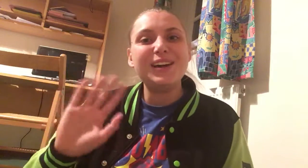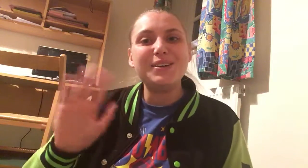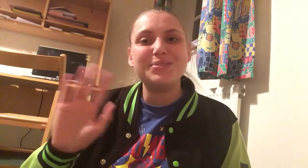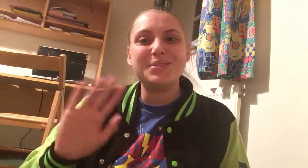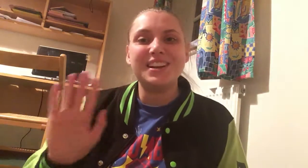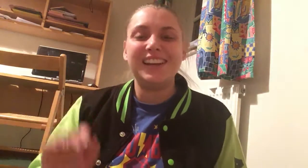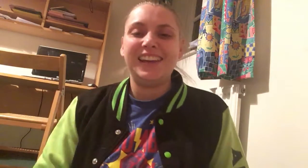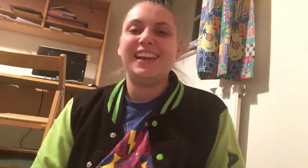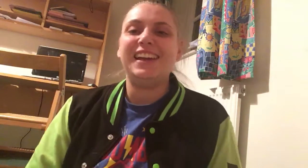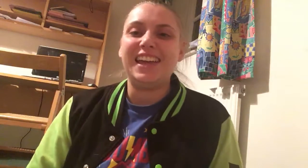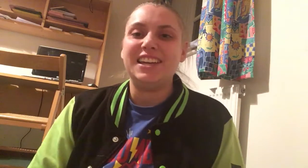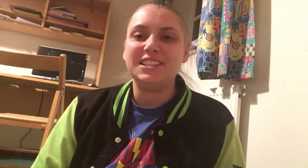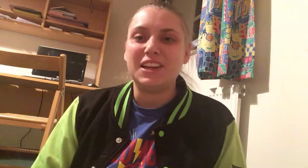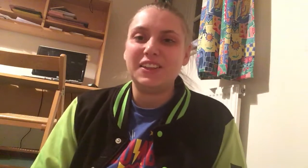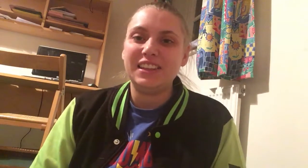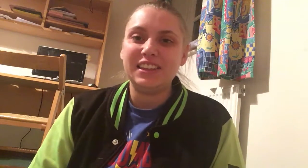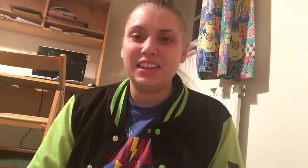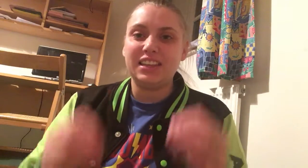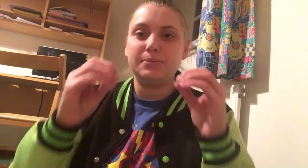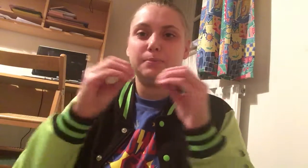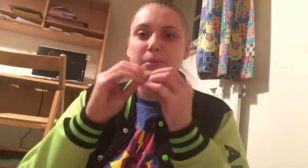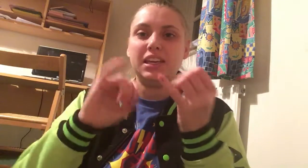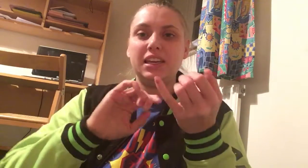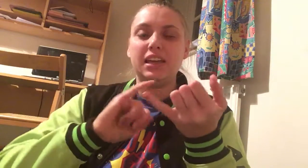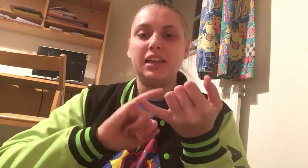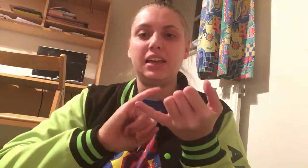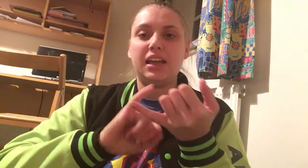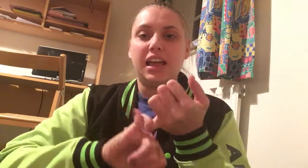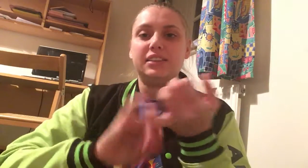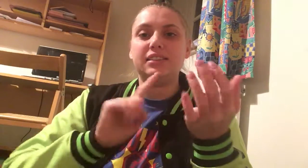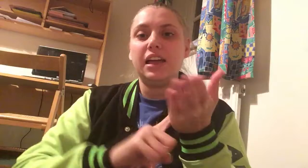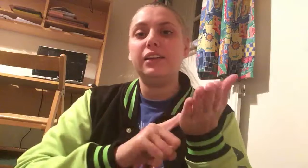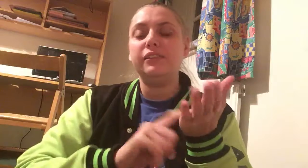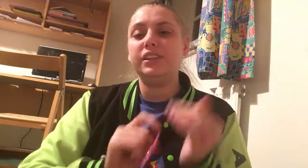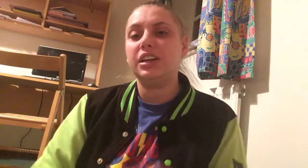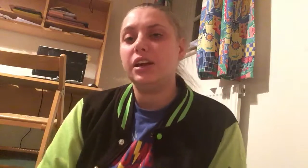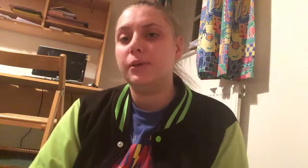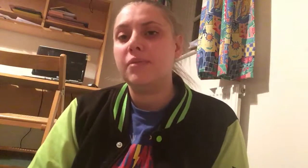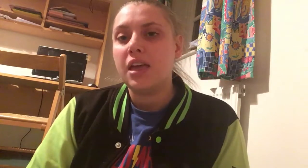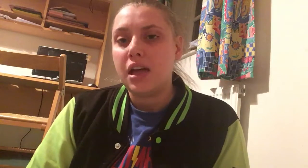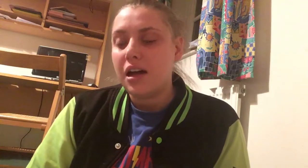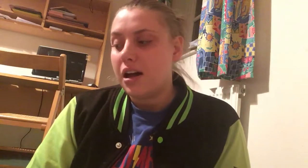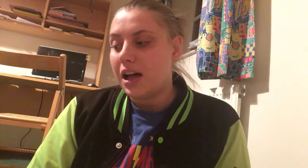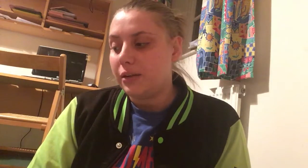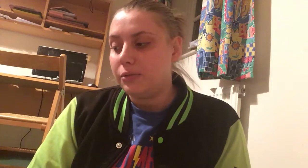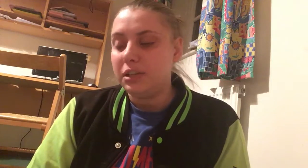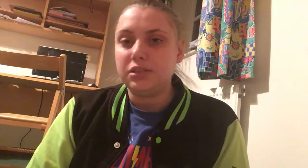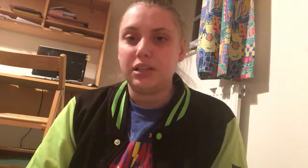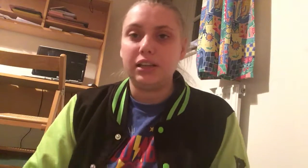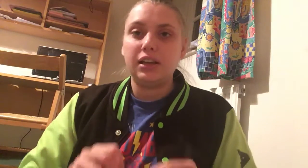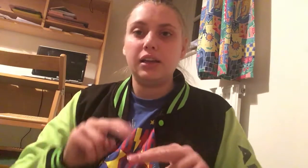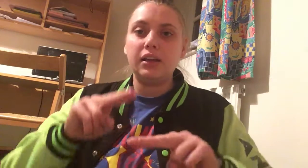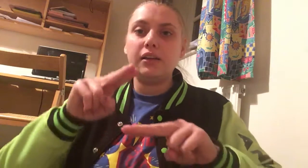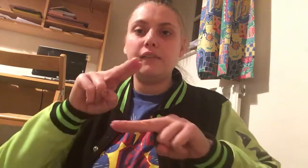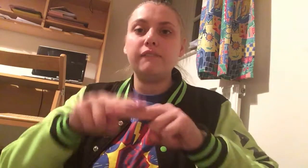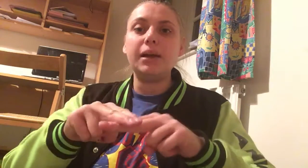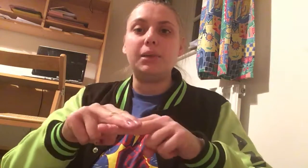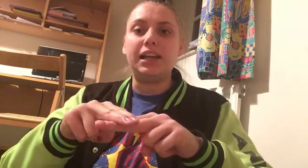Hello everyone. Okay, so in this BSL video, I will be doing